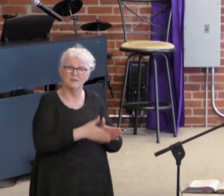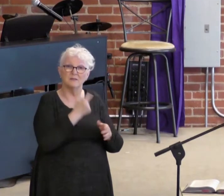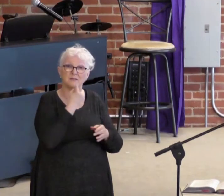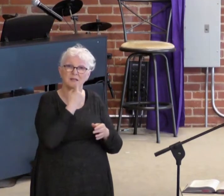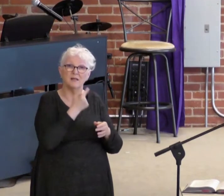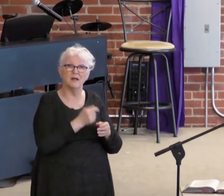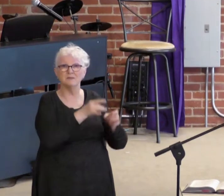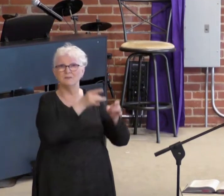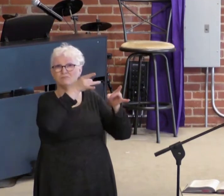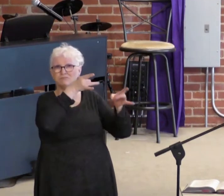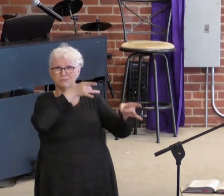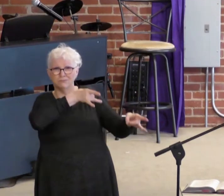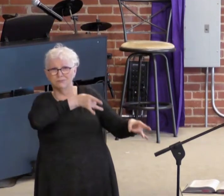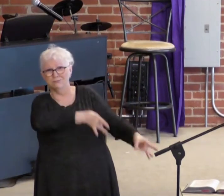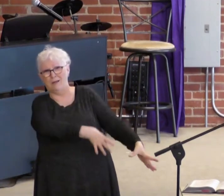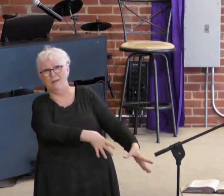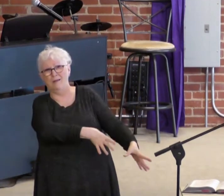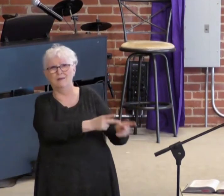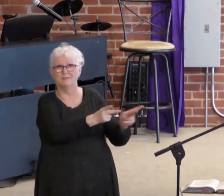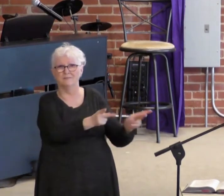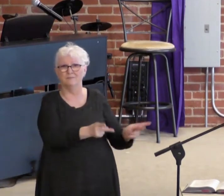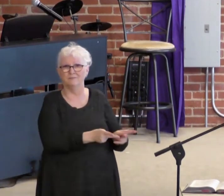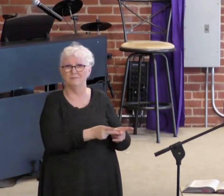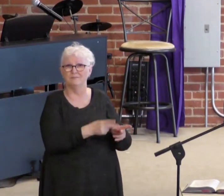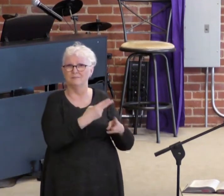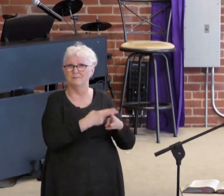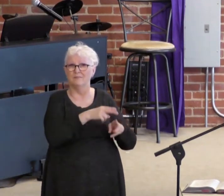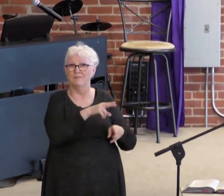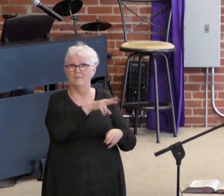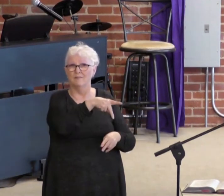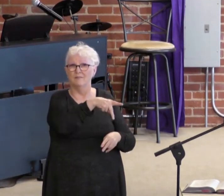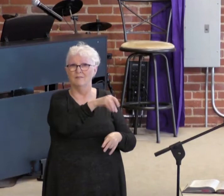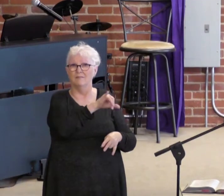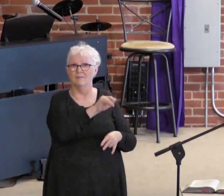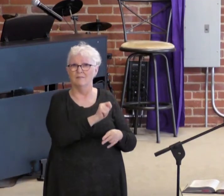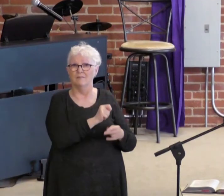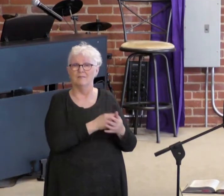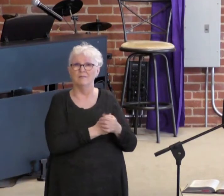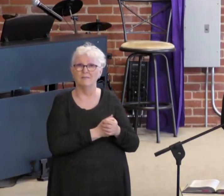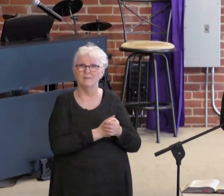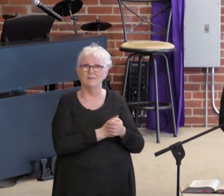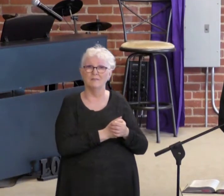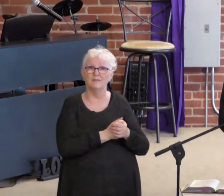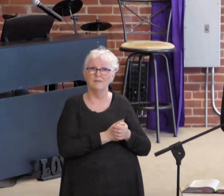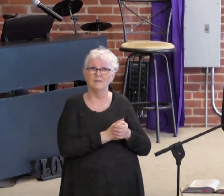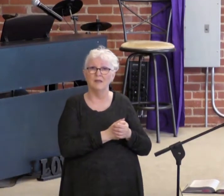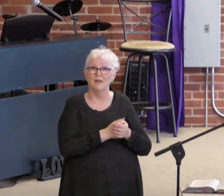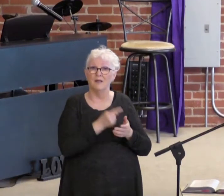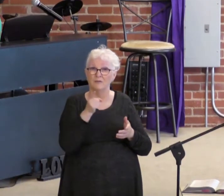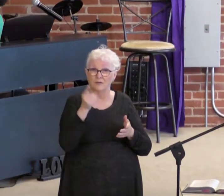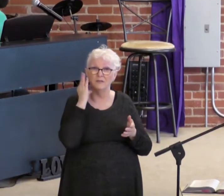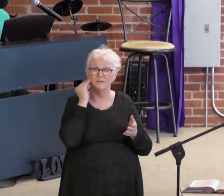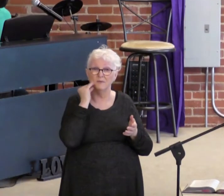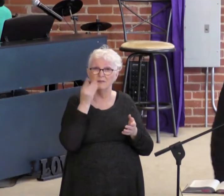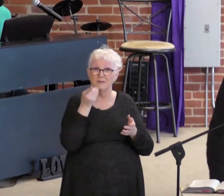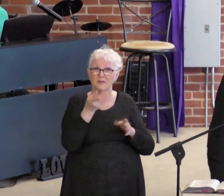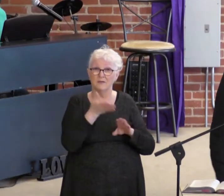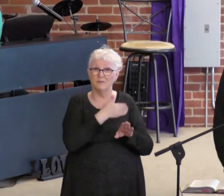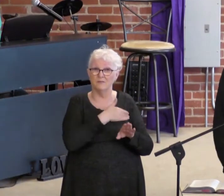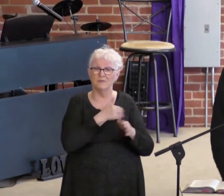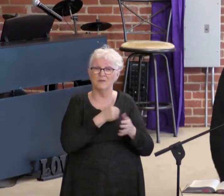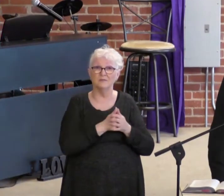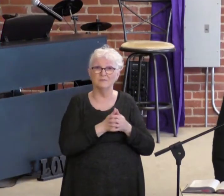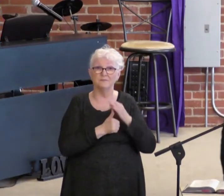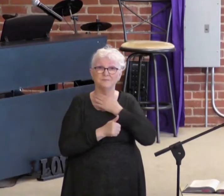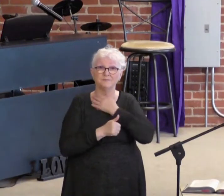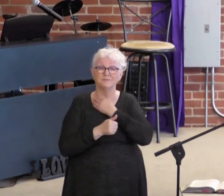a horrible pit. You ever been in that horrible pit? You ever been in there so bad you didn't think you could ever see